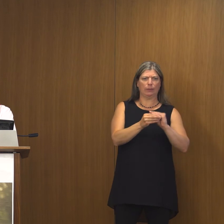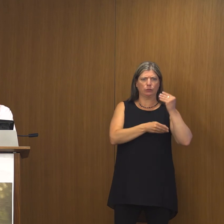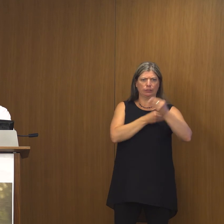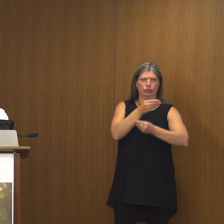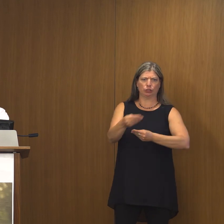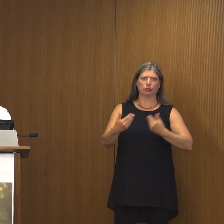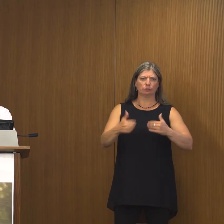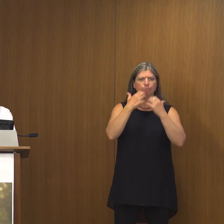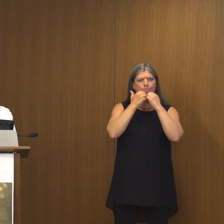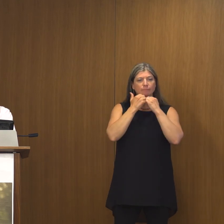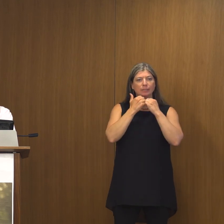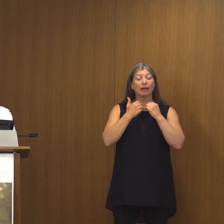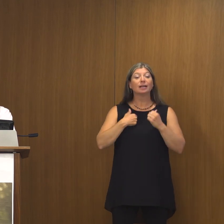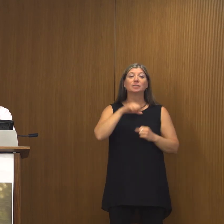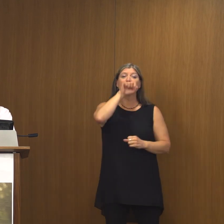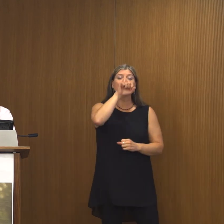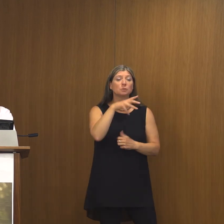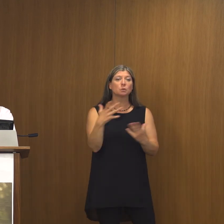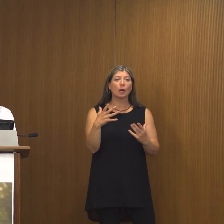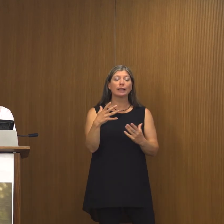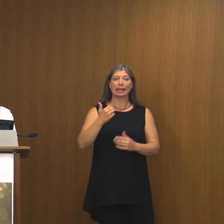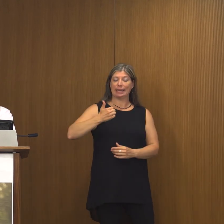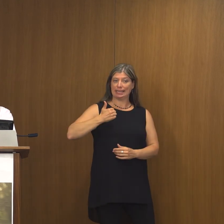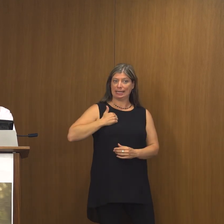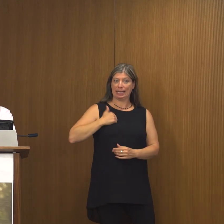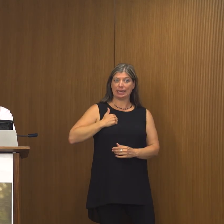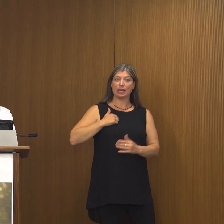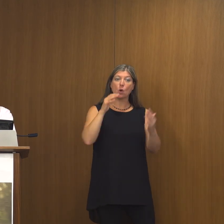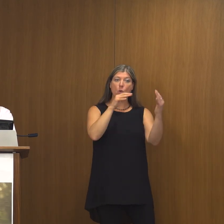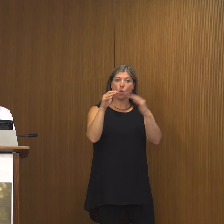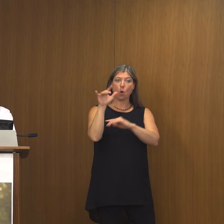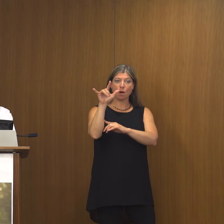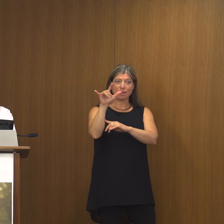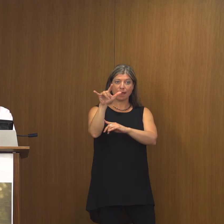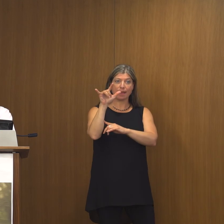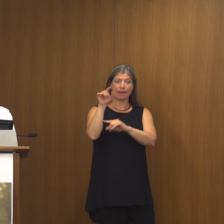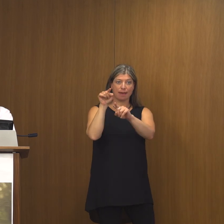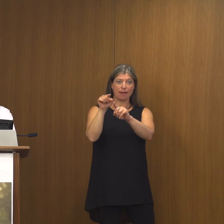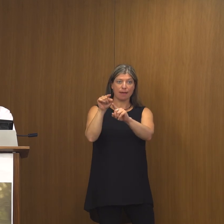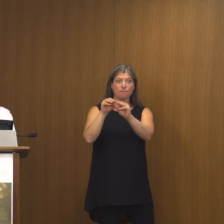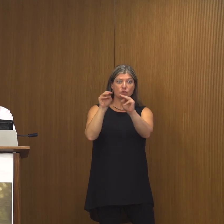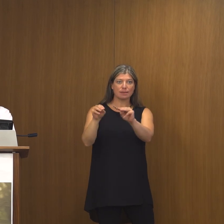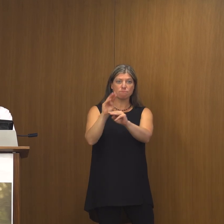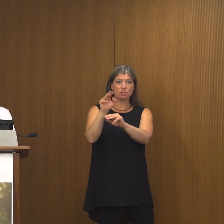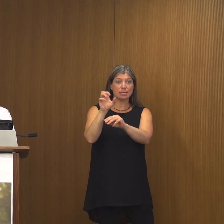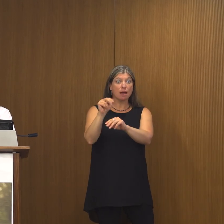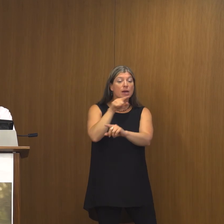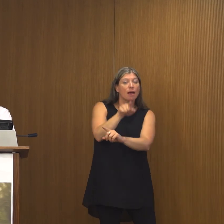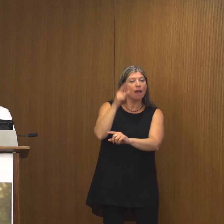especially love to visit the Canadian Warplane Heritage Museum, which is in Hamilton, Ontario. There's classic World War II planes there, real life